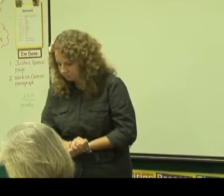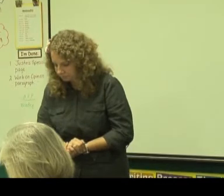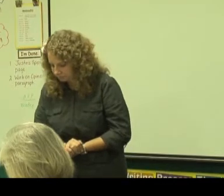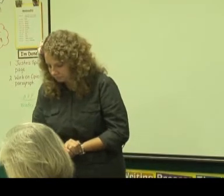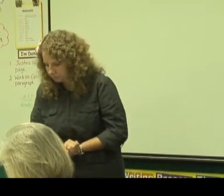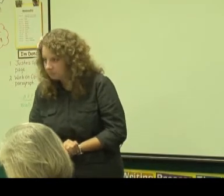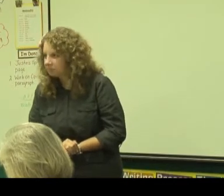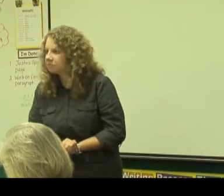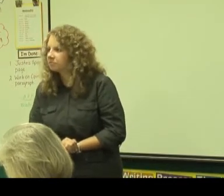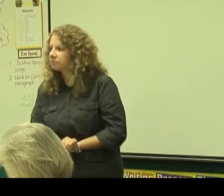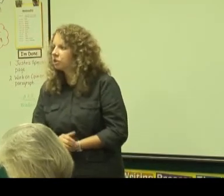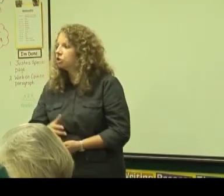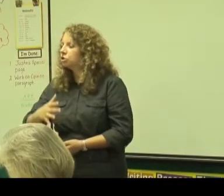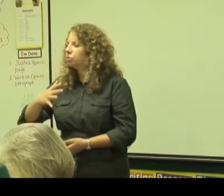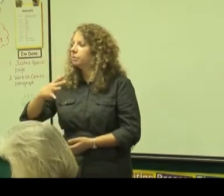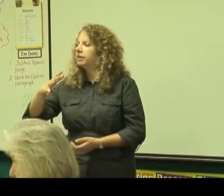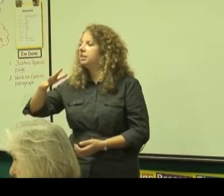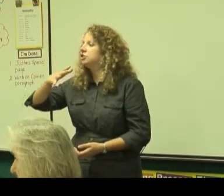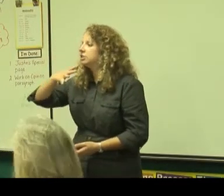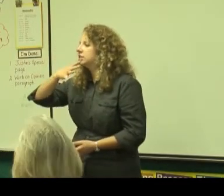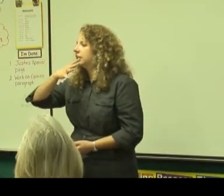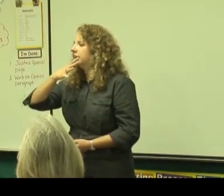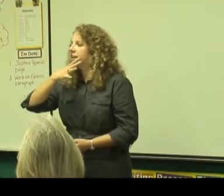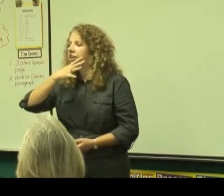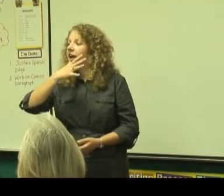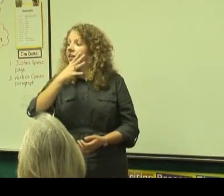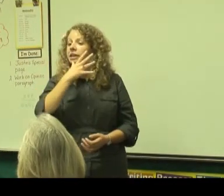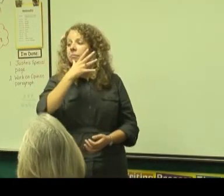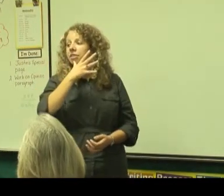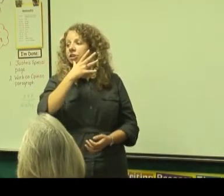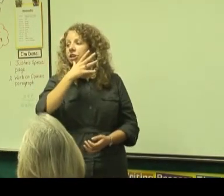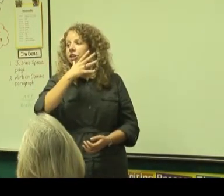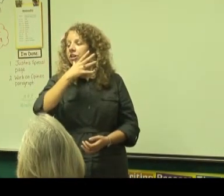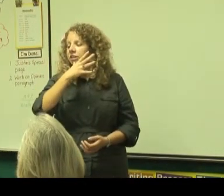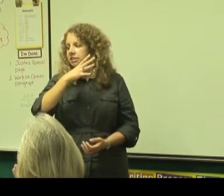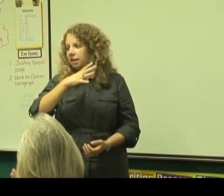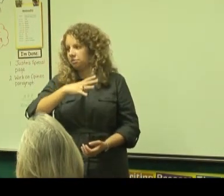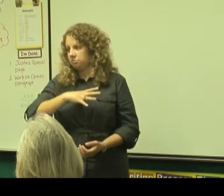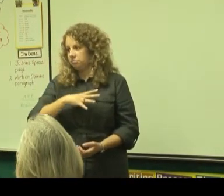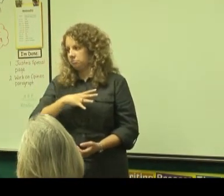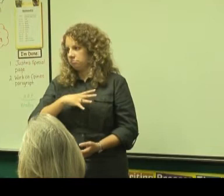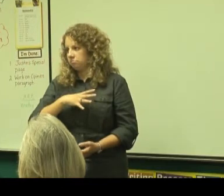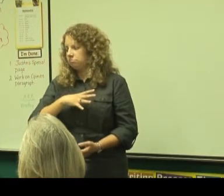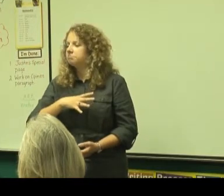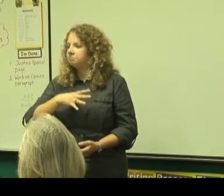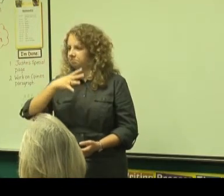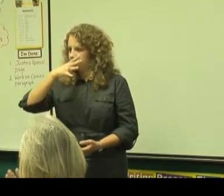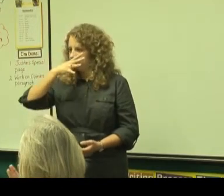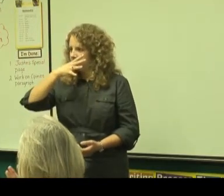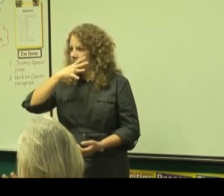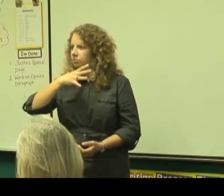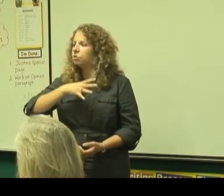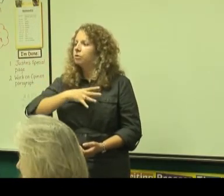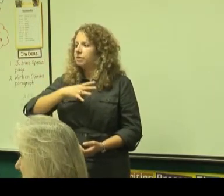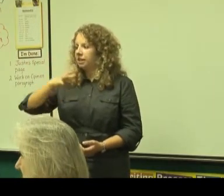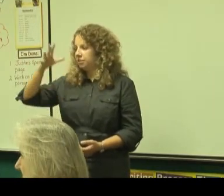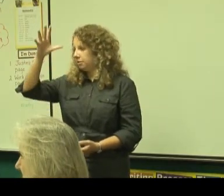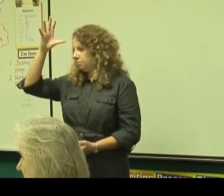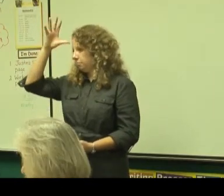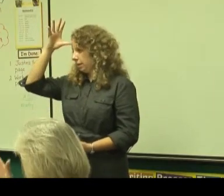So woman is. So woman is just like here, kind of like mother, down. And man is. Woman, and then man